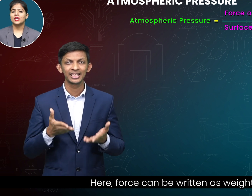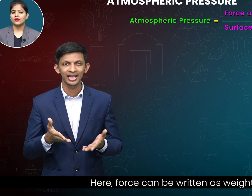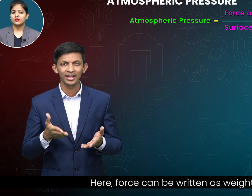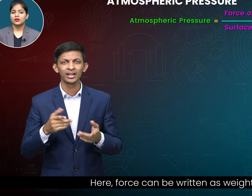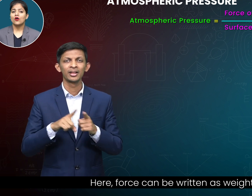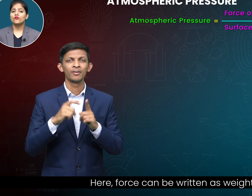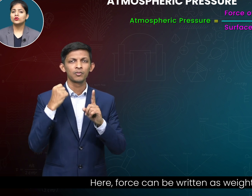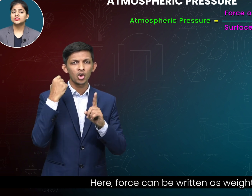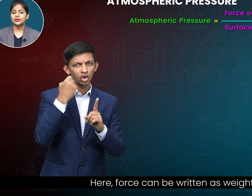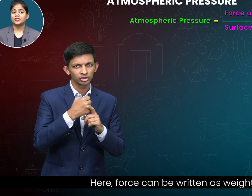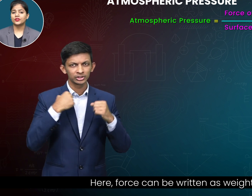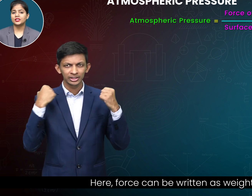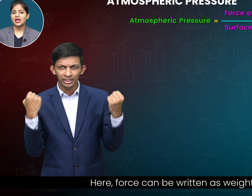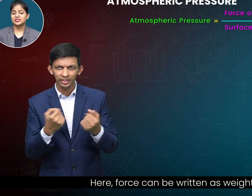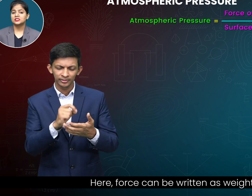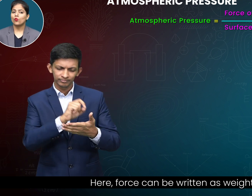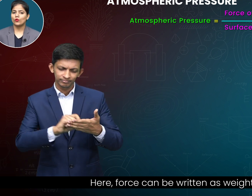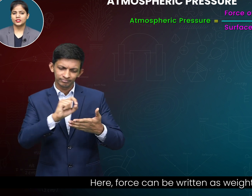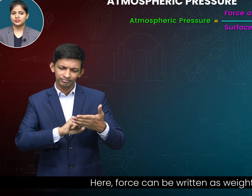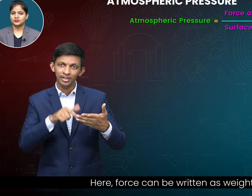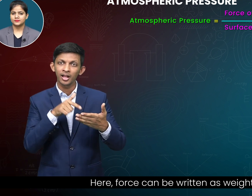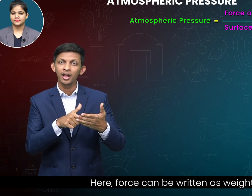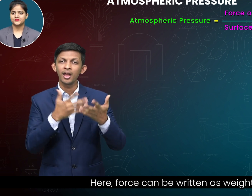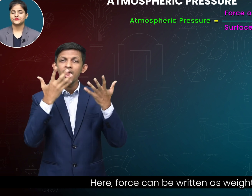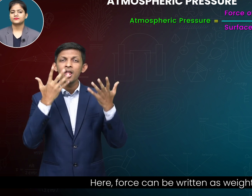Here, force can be written as weight.